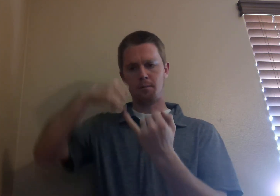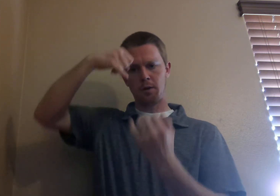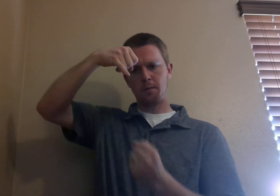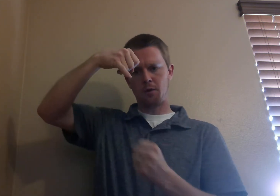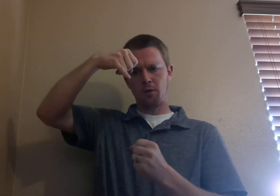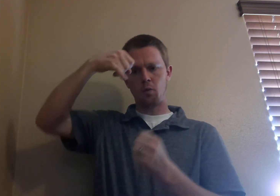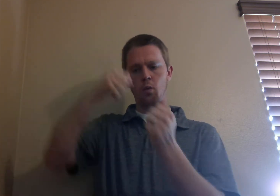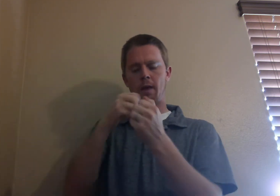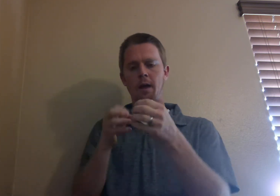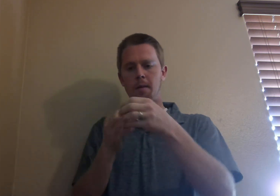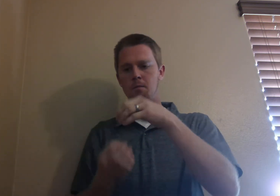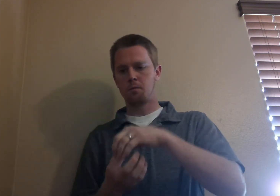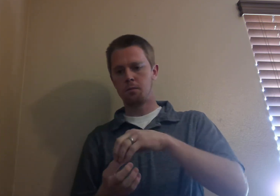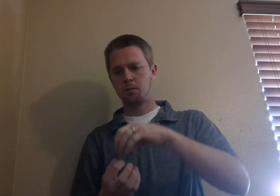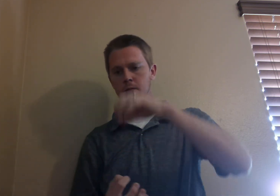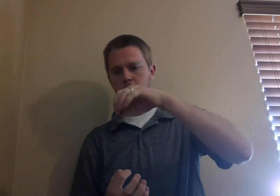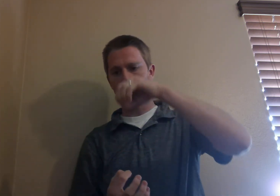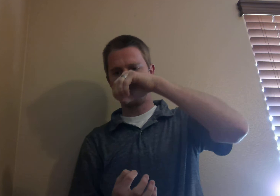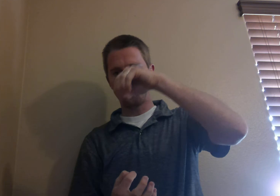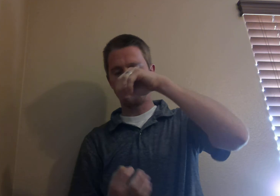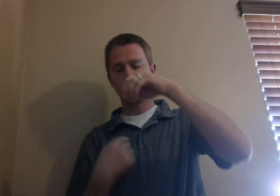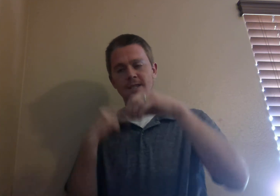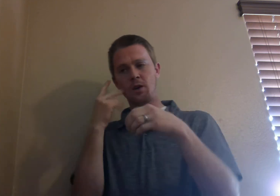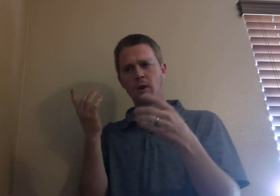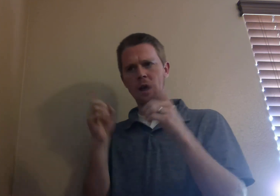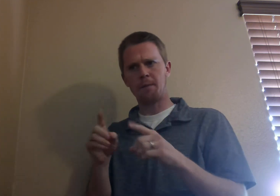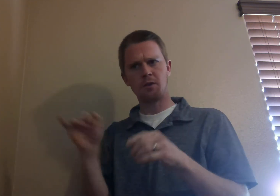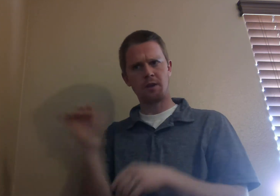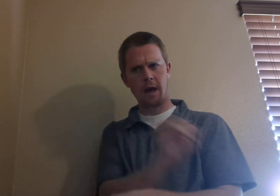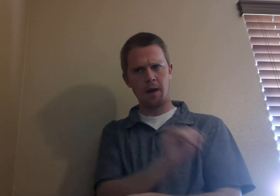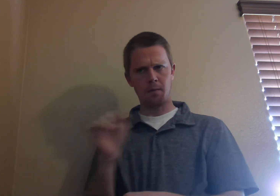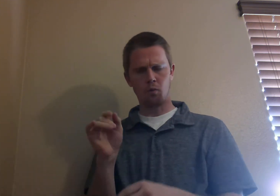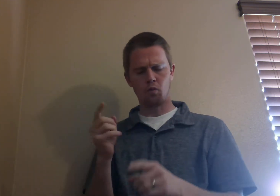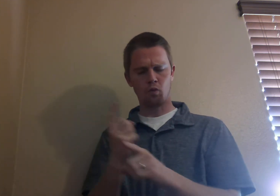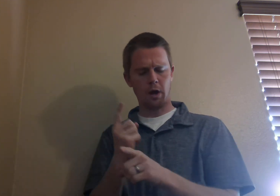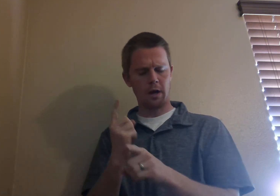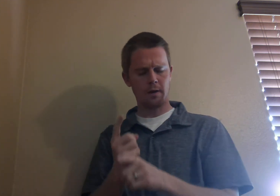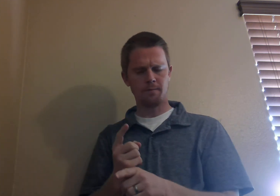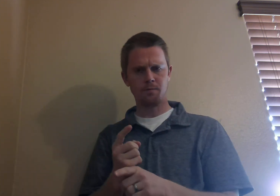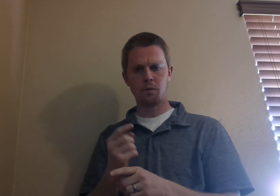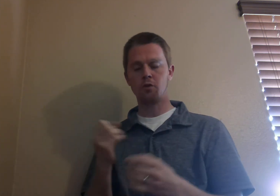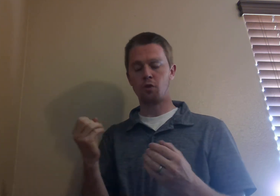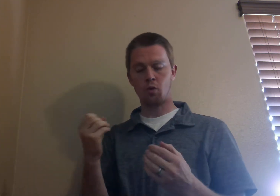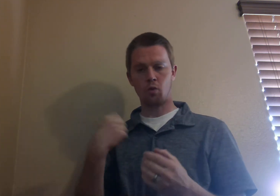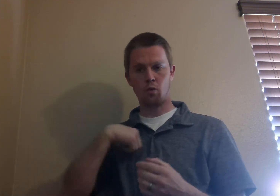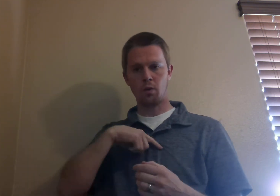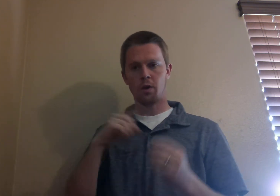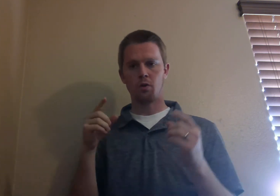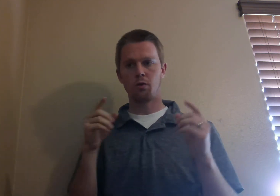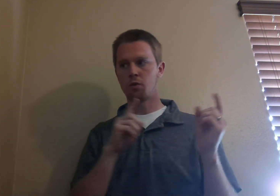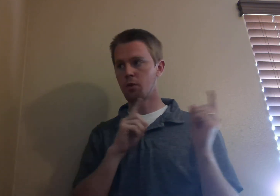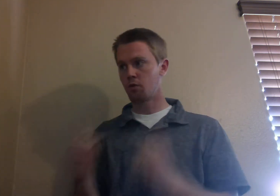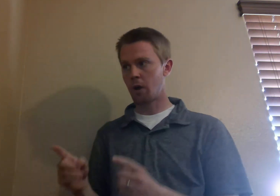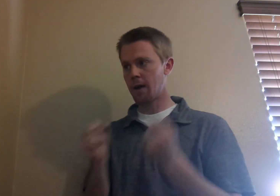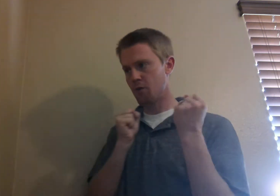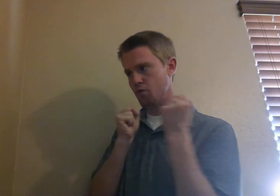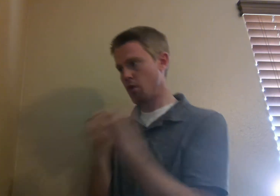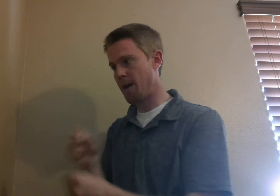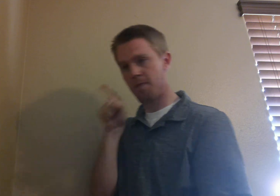with a balloon. We should see the same thing, right? Let me cut this off. So what we're going to do is we're going to accelerate that way. So we